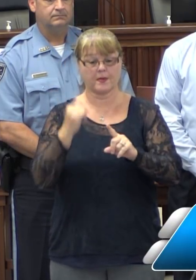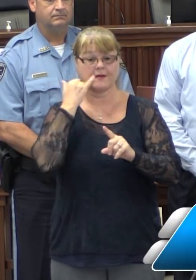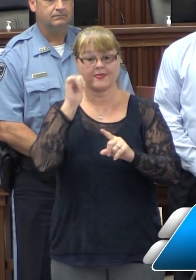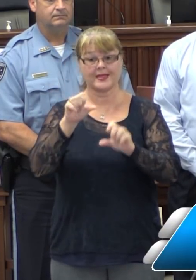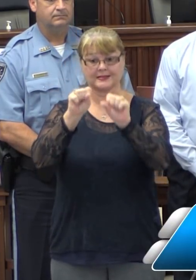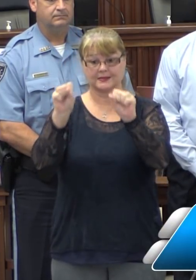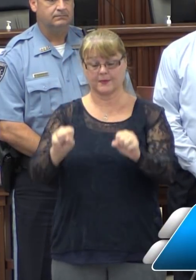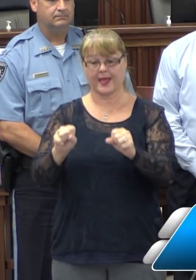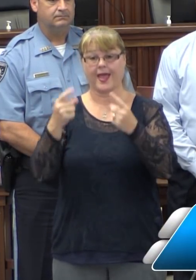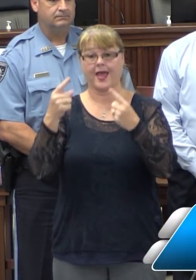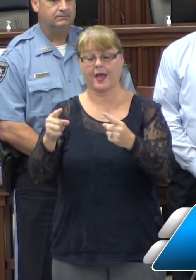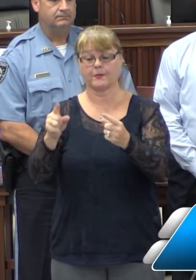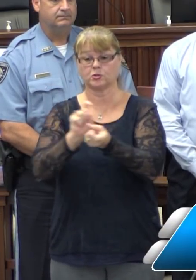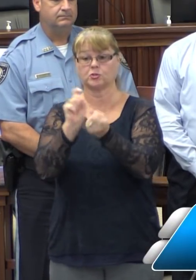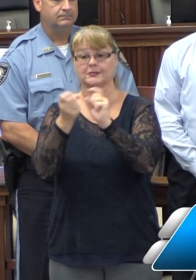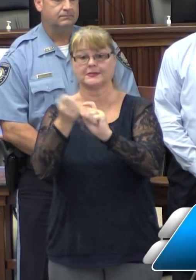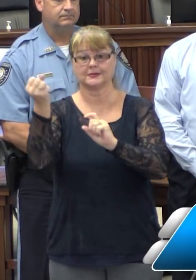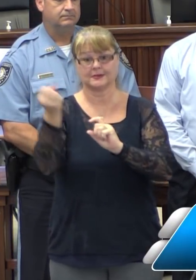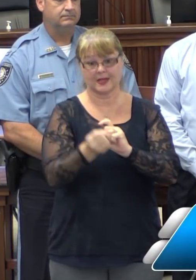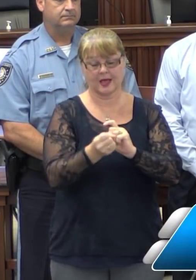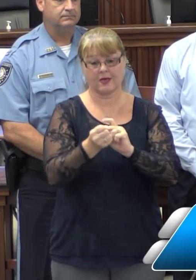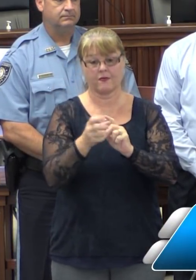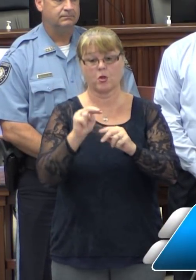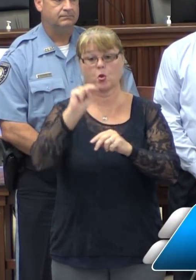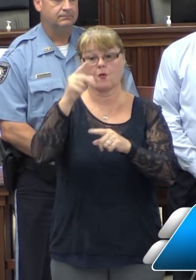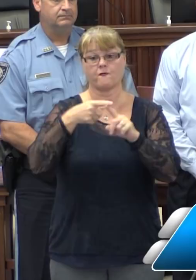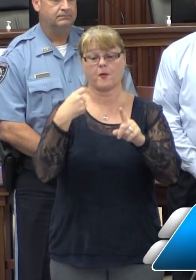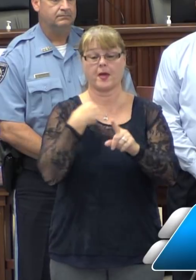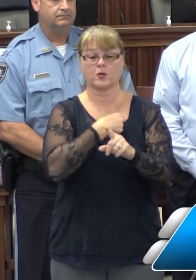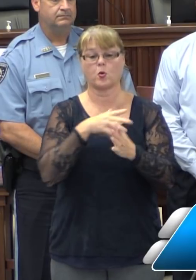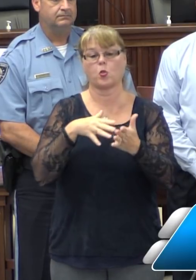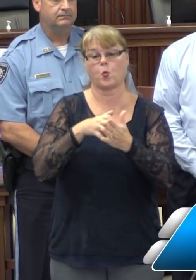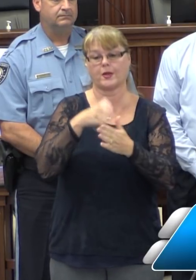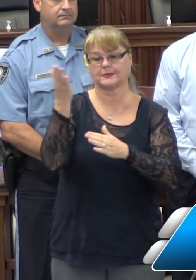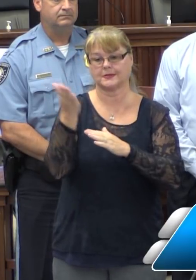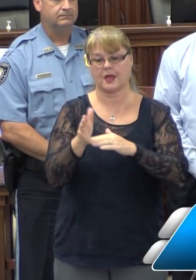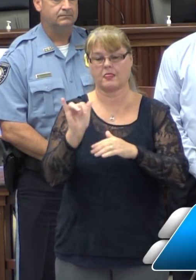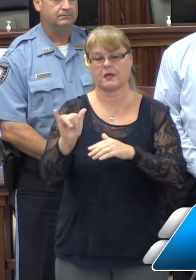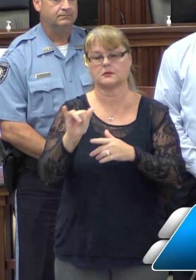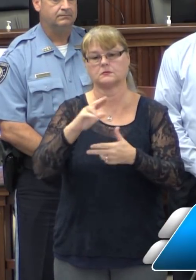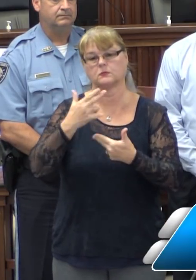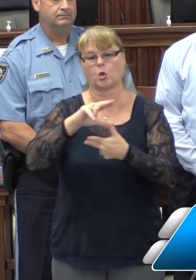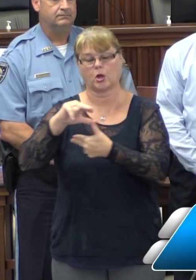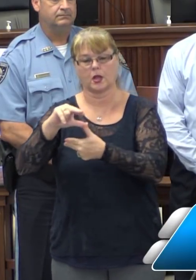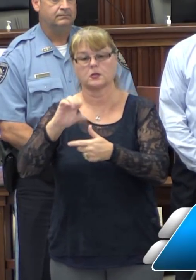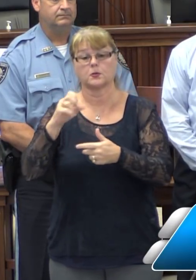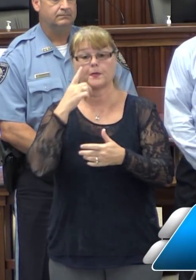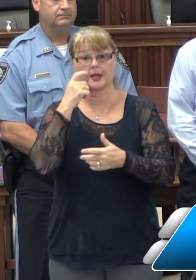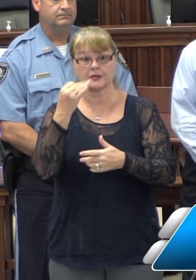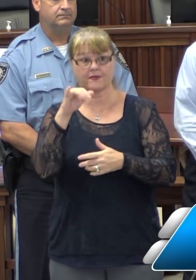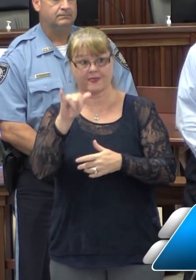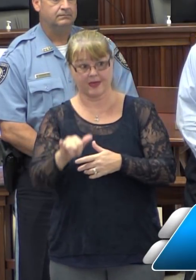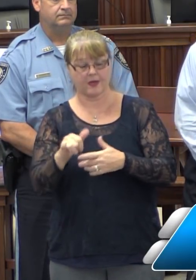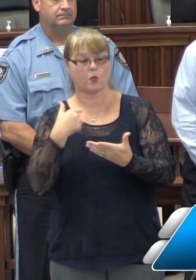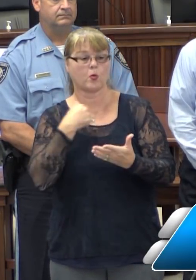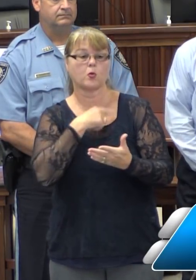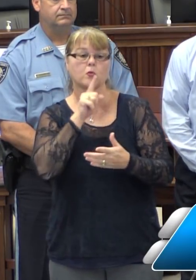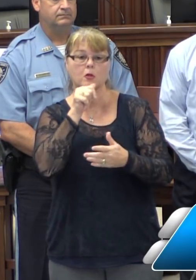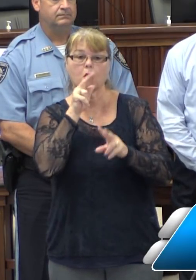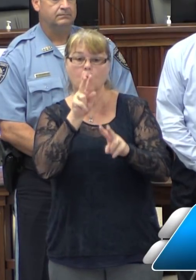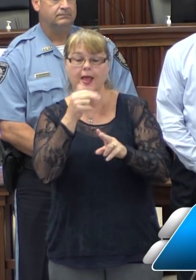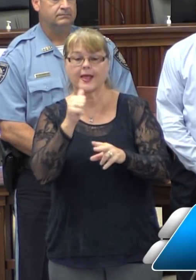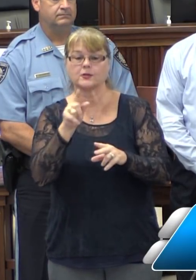does happen to come back south and tracks just north of us, we're on the weaker side of the storm. And because of that, we're really not looking at